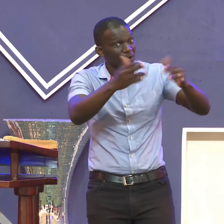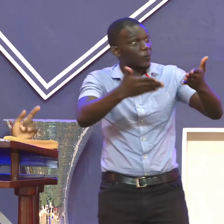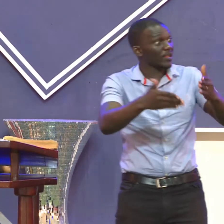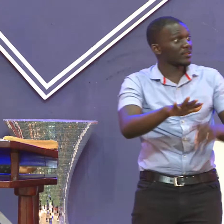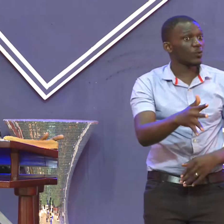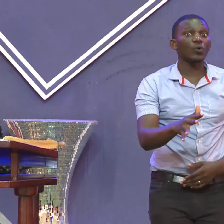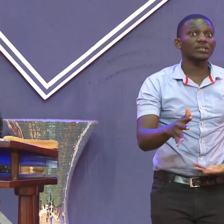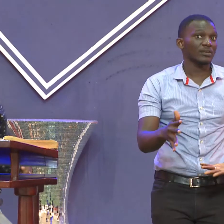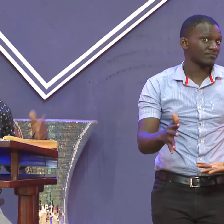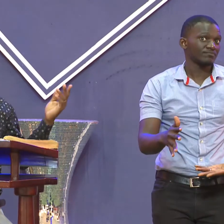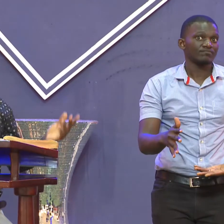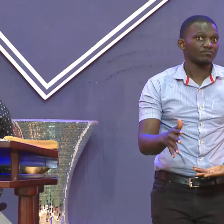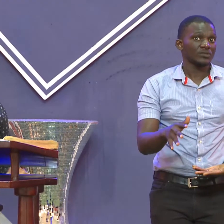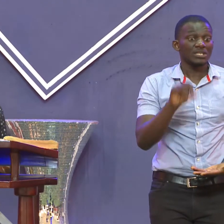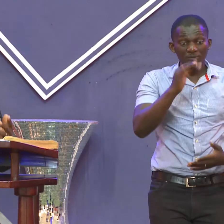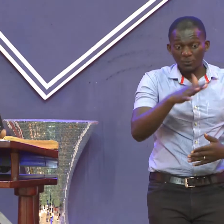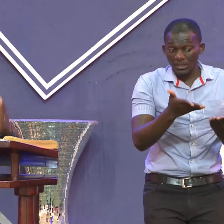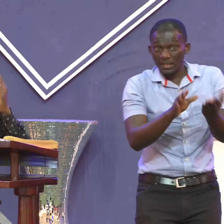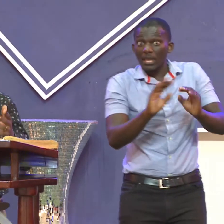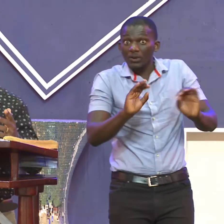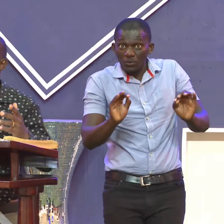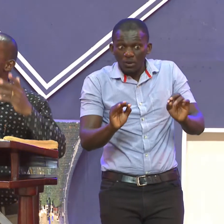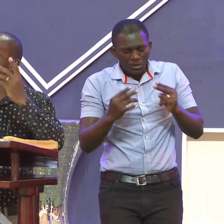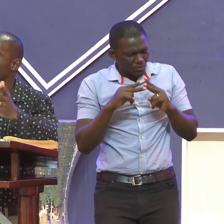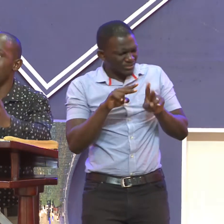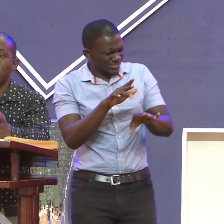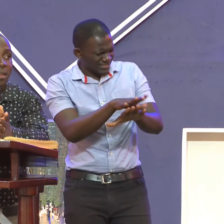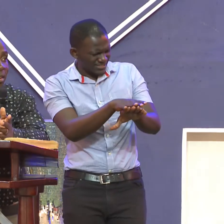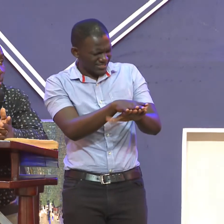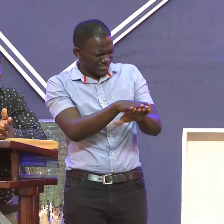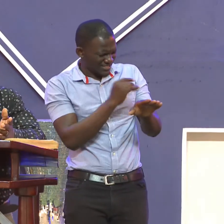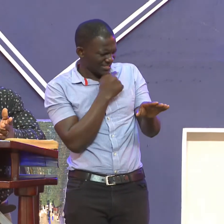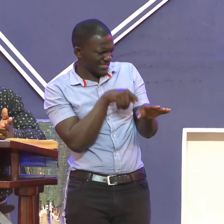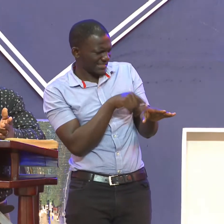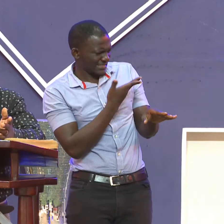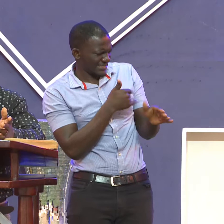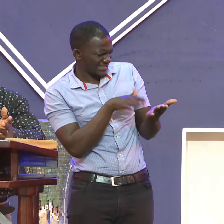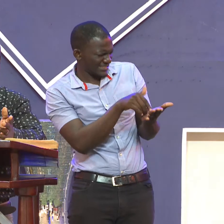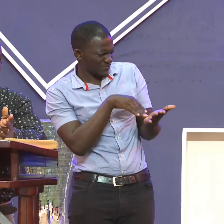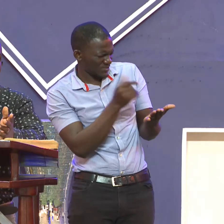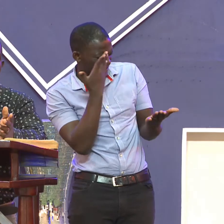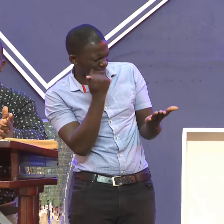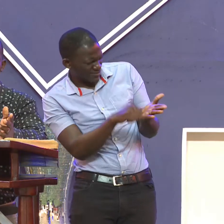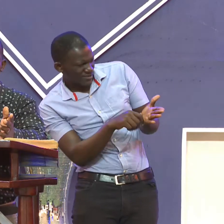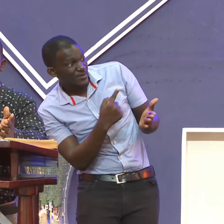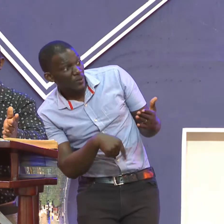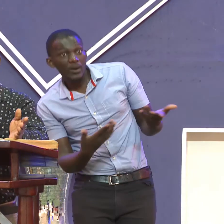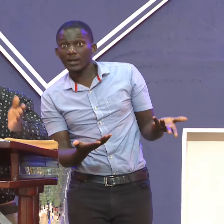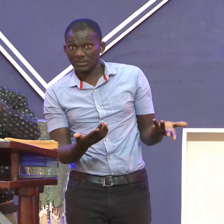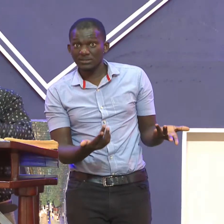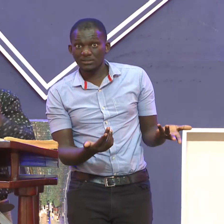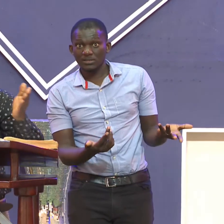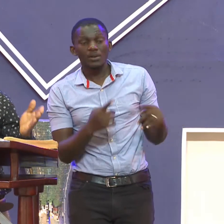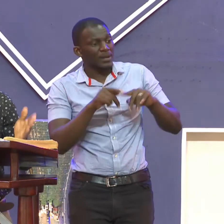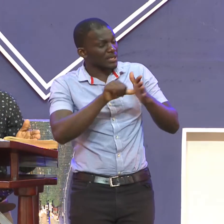water. Awatali yako. Without the water, ojja kukitunulira ogambe ekintu kino nga tekirina maani. You will find it and say this thing is powerless. Na